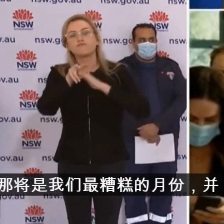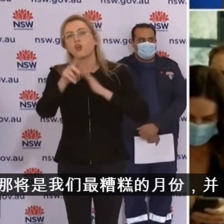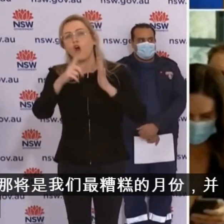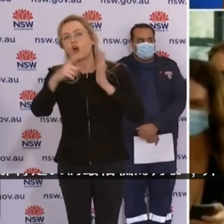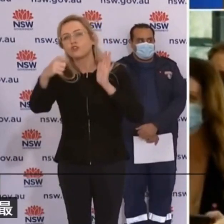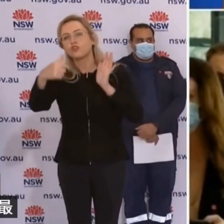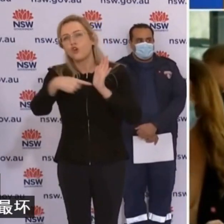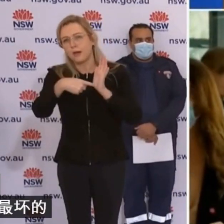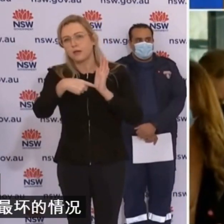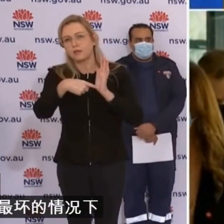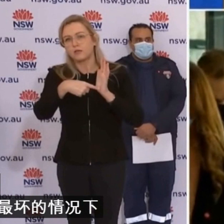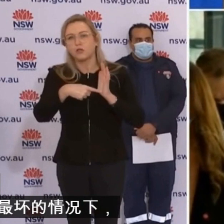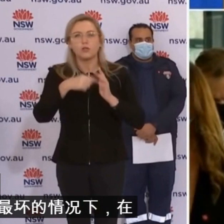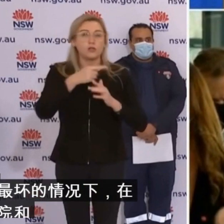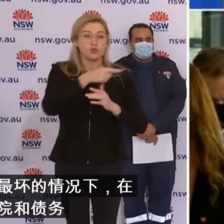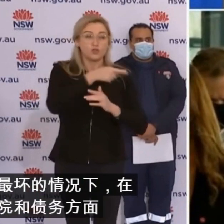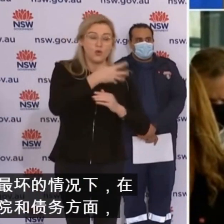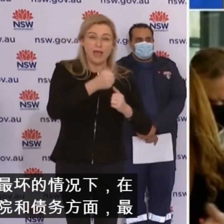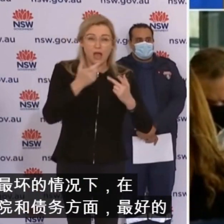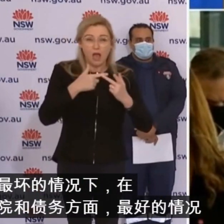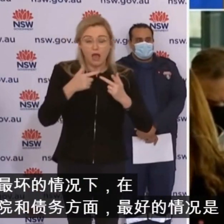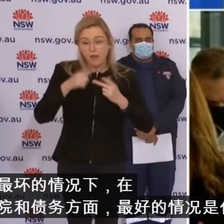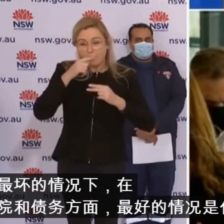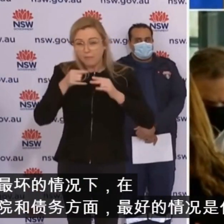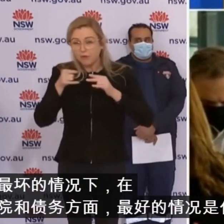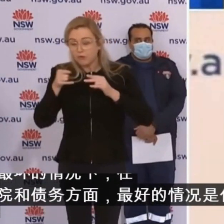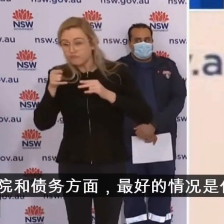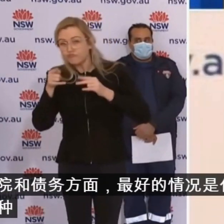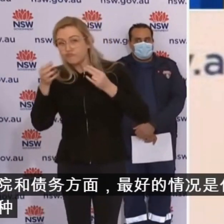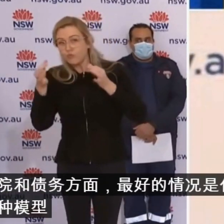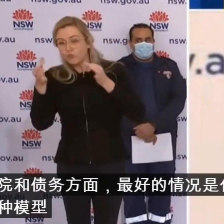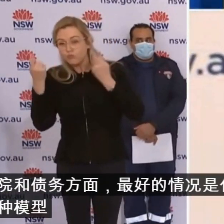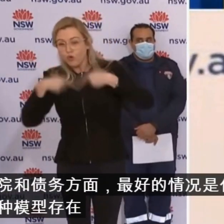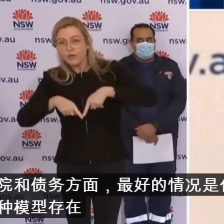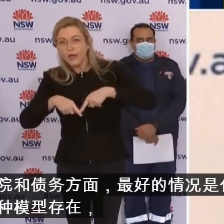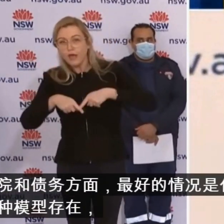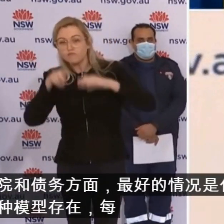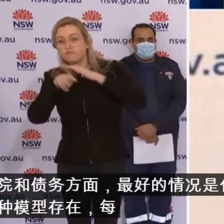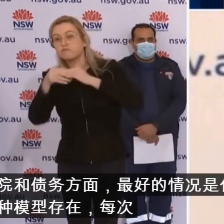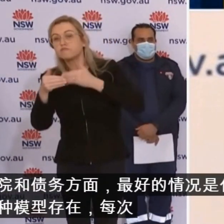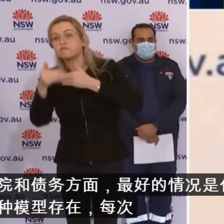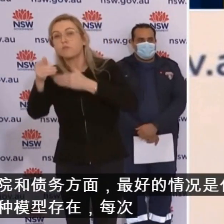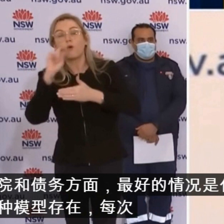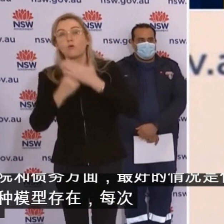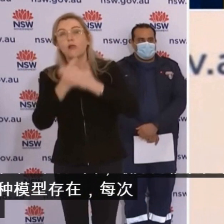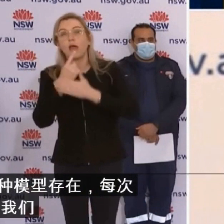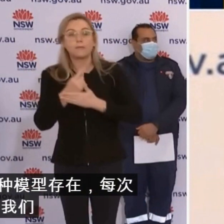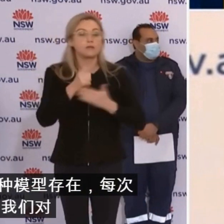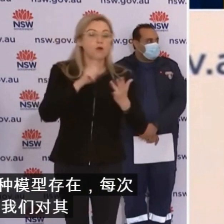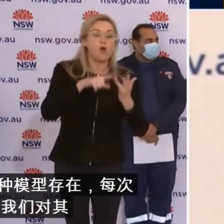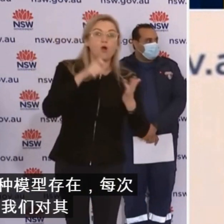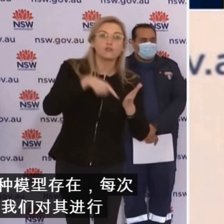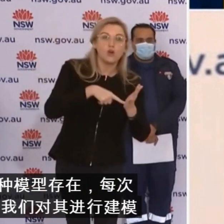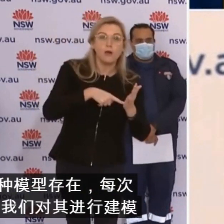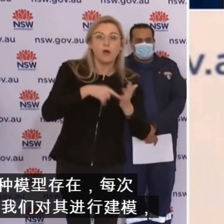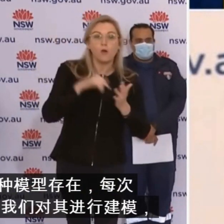case scenario and the worst case scenario when it comes to hospitalisations and deaths? Look, there's various models that exist, and every time that